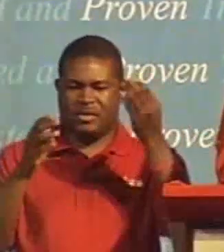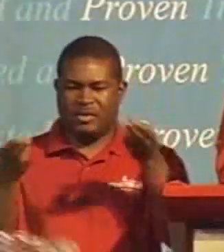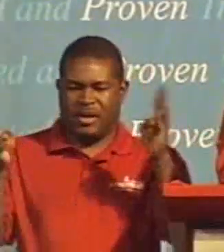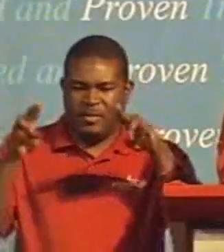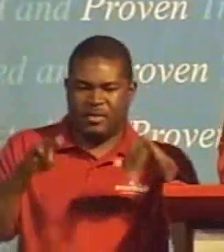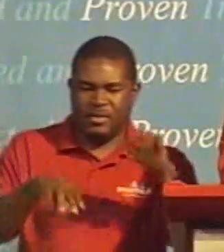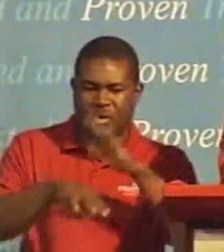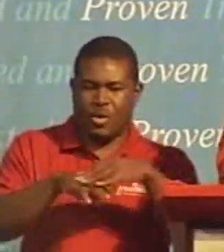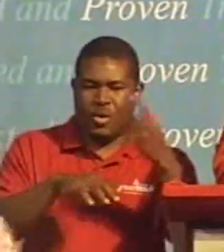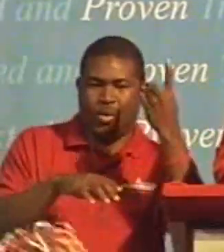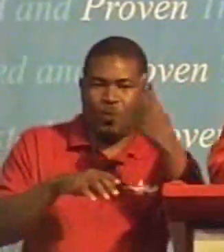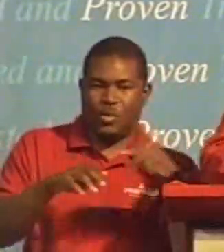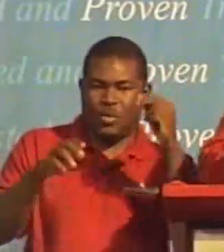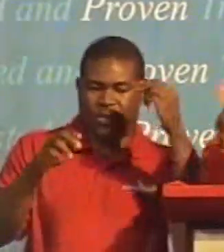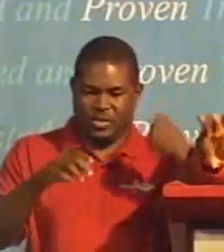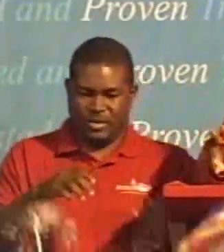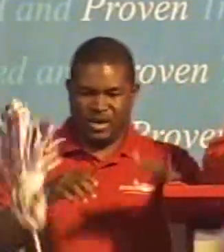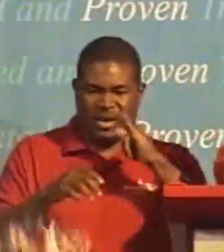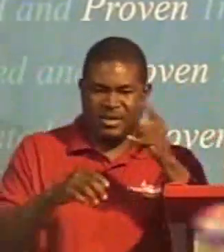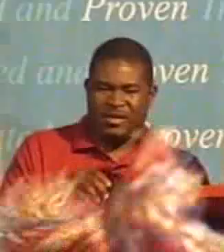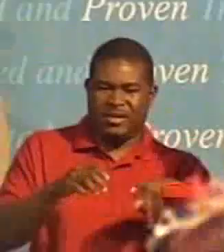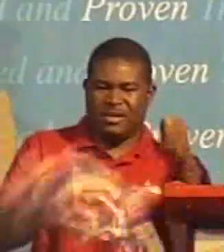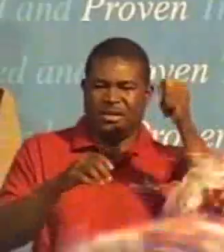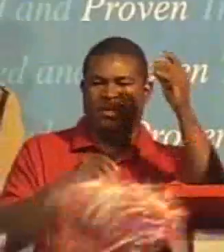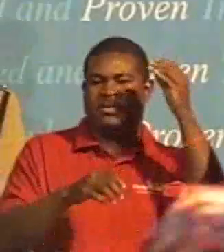On one side march the forces of evil,